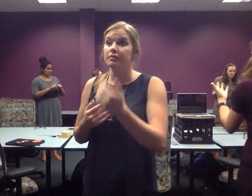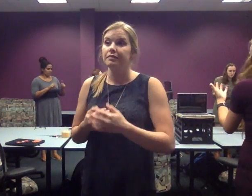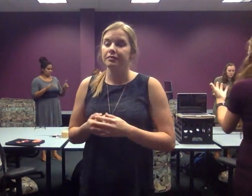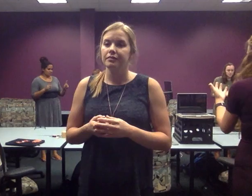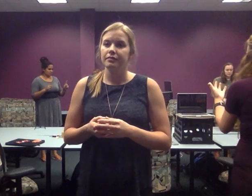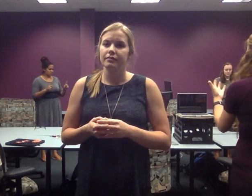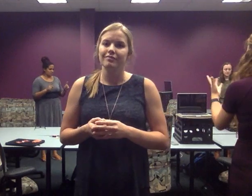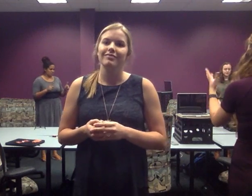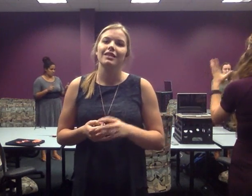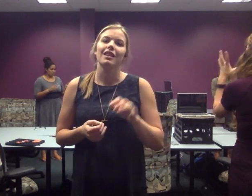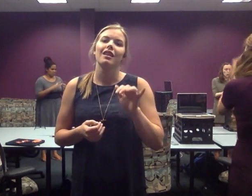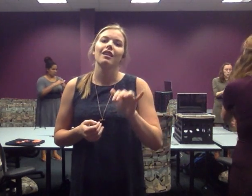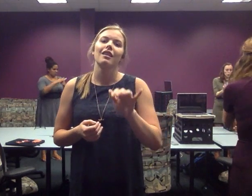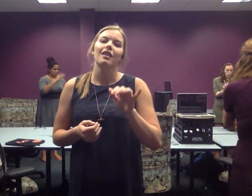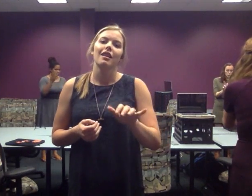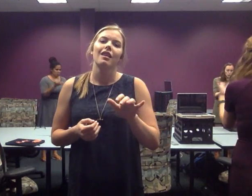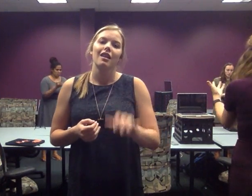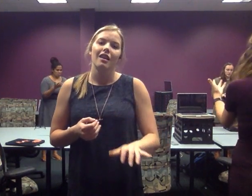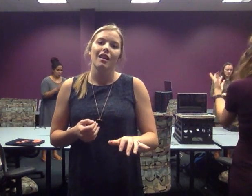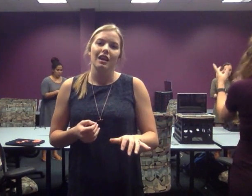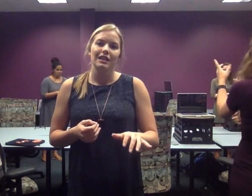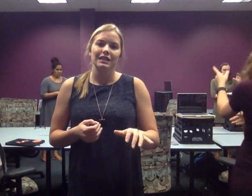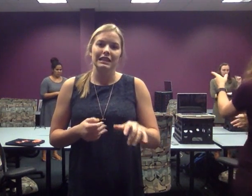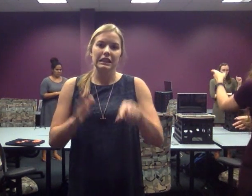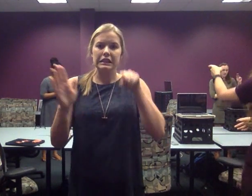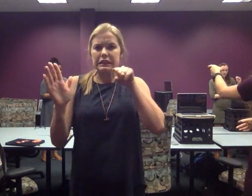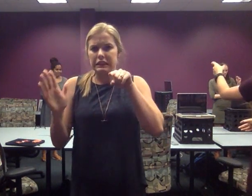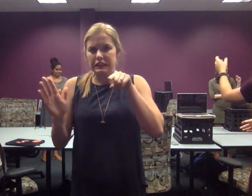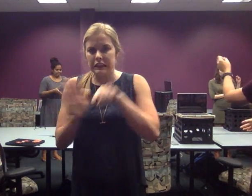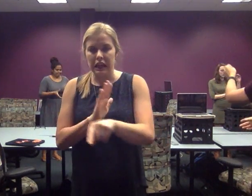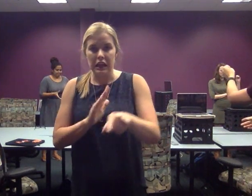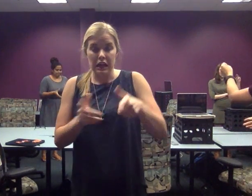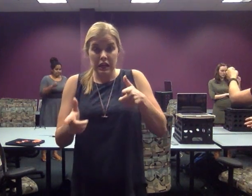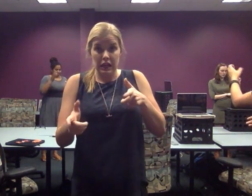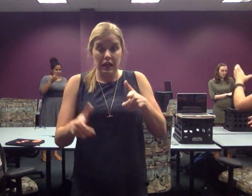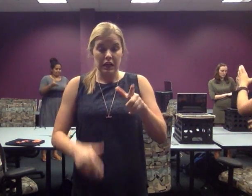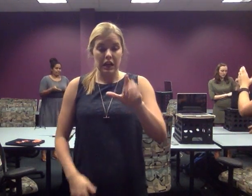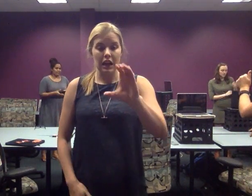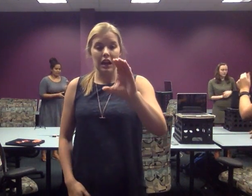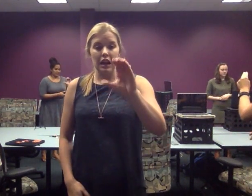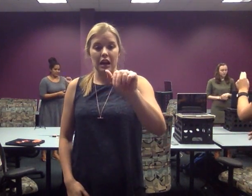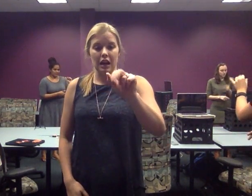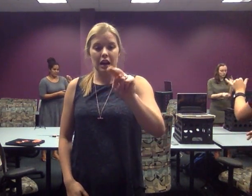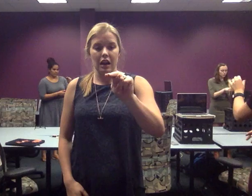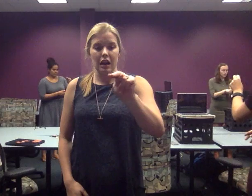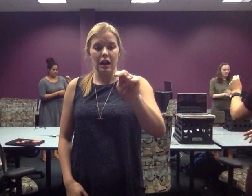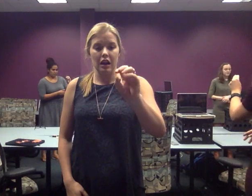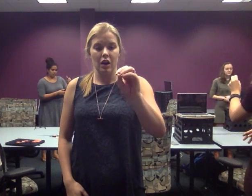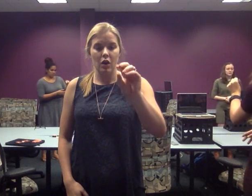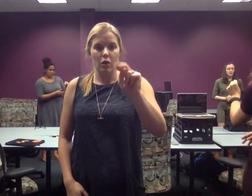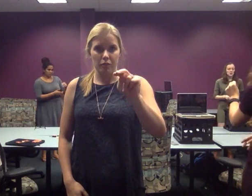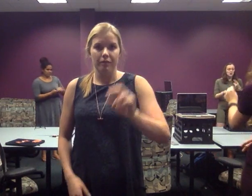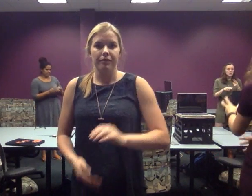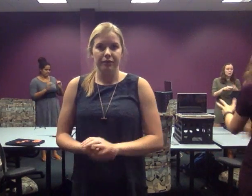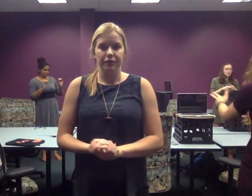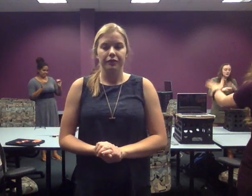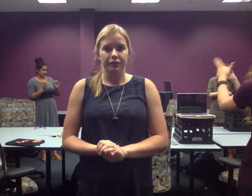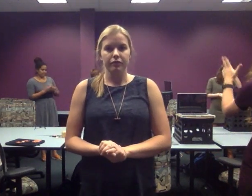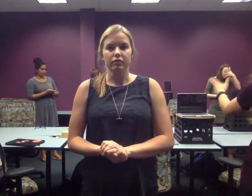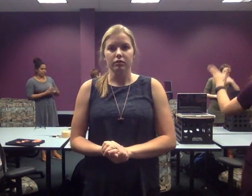The cannon. So here's where Henry Knox comes in. Henry Knox was someone who worked with Washington, and Washington sent